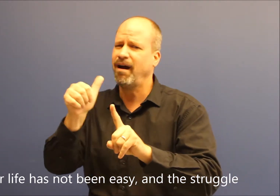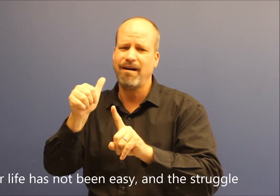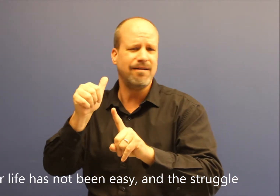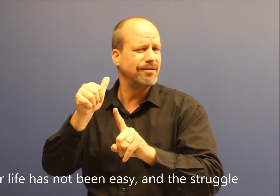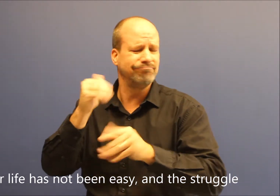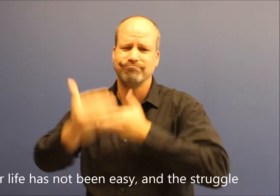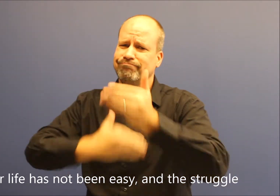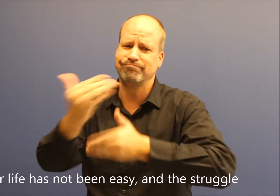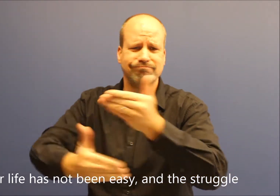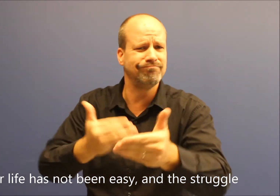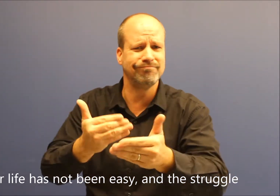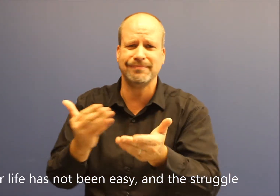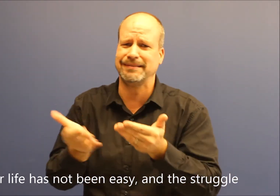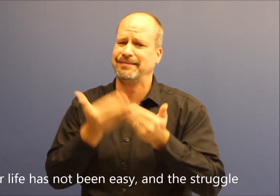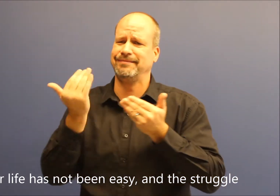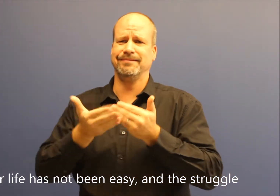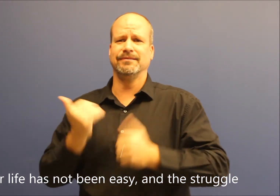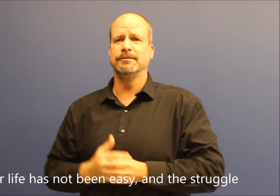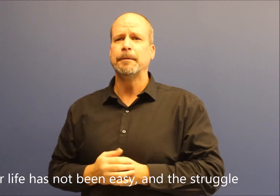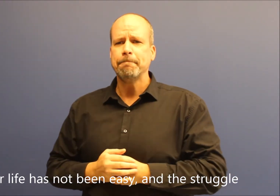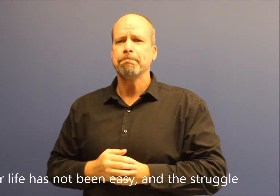Her life has not been easy.